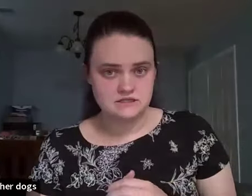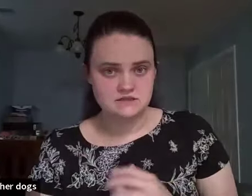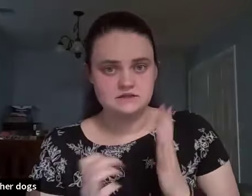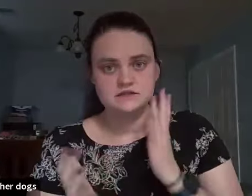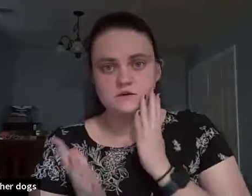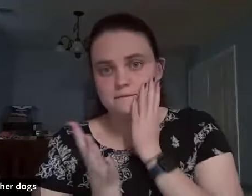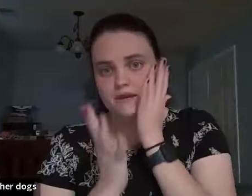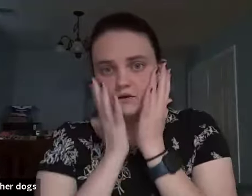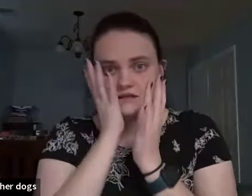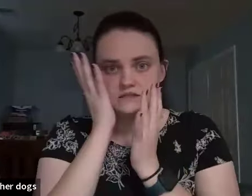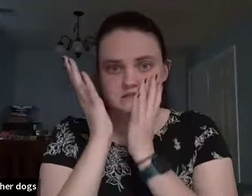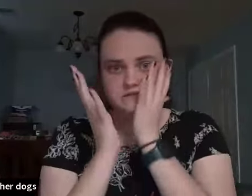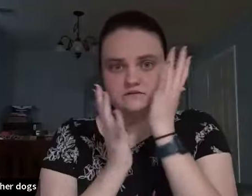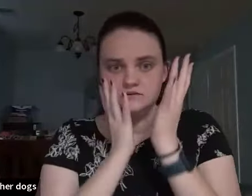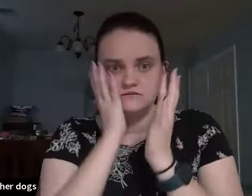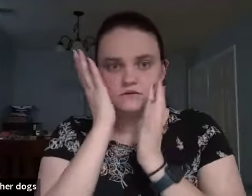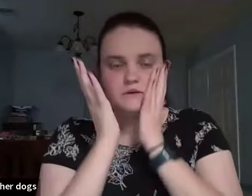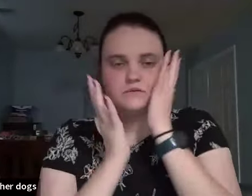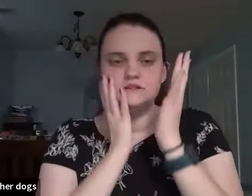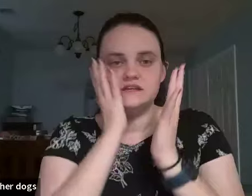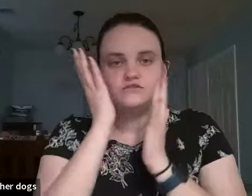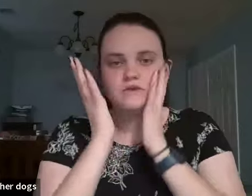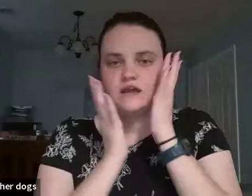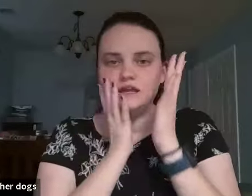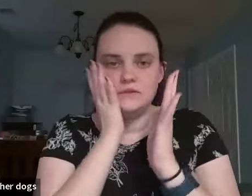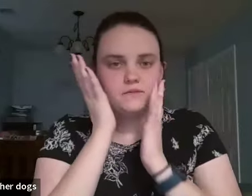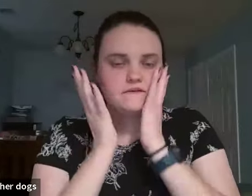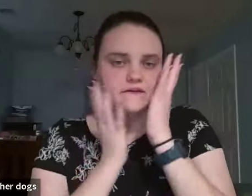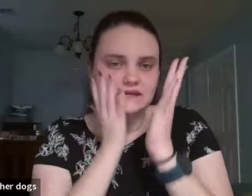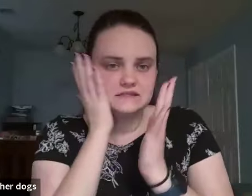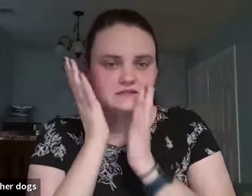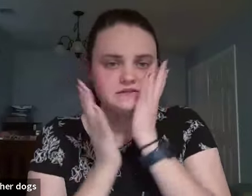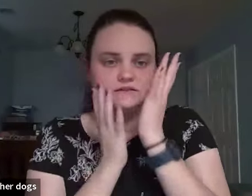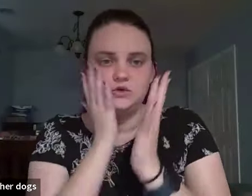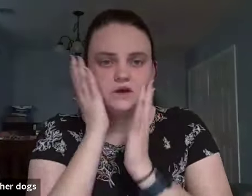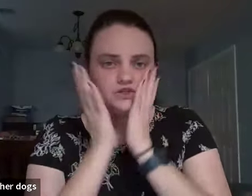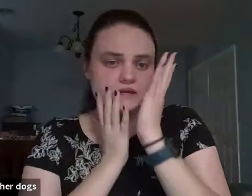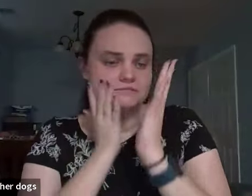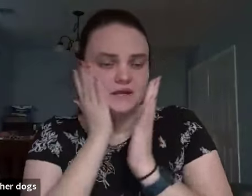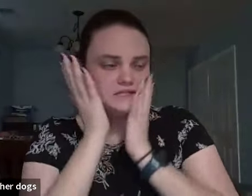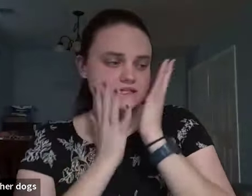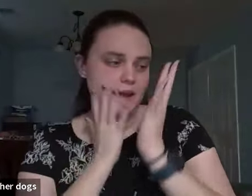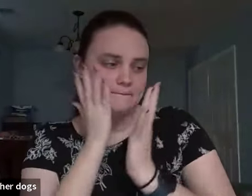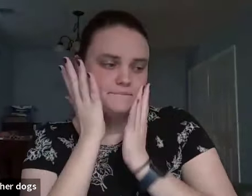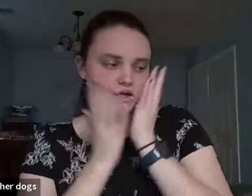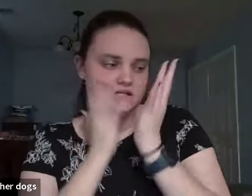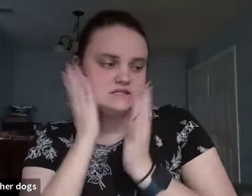embarrassed. So embarrassed. If you remember, it's like the red coming up on the face because you get embarrassed.